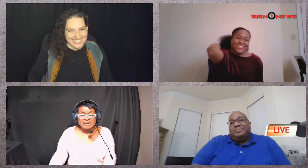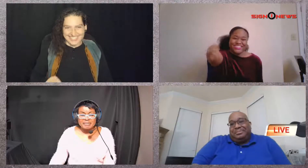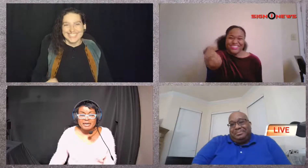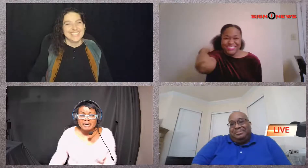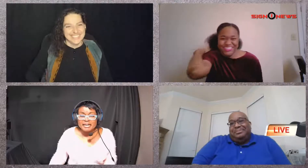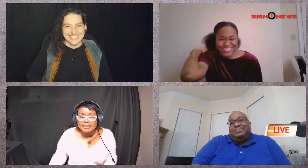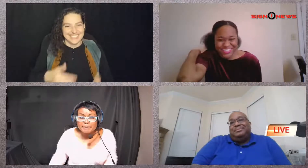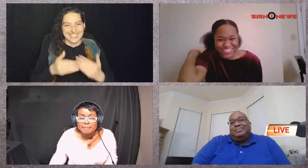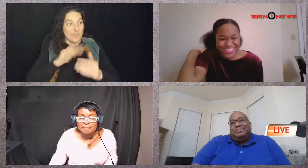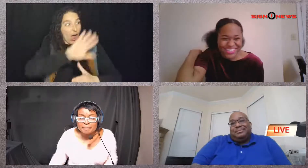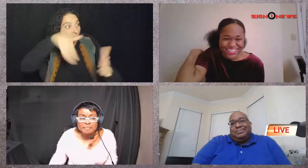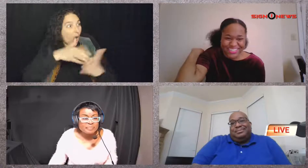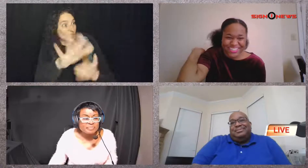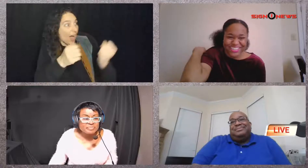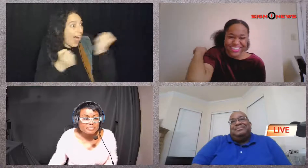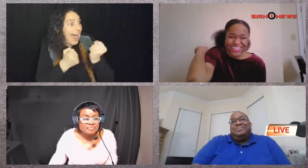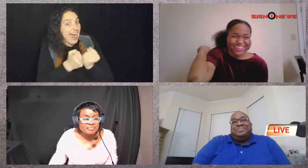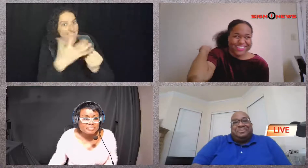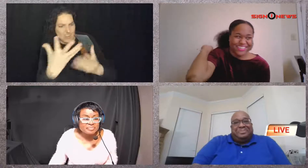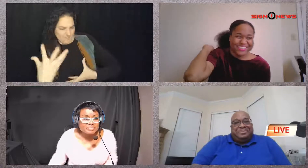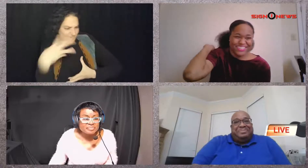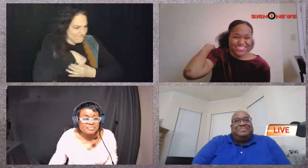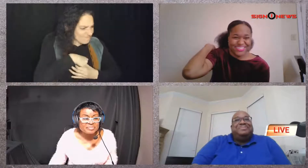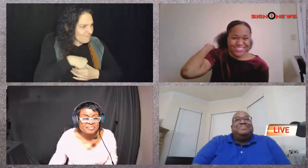Most of the time, I am